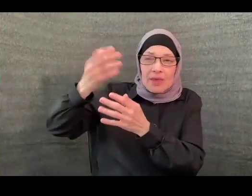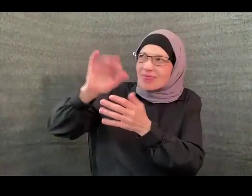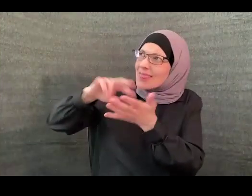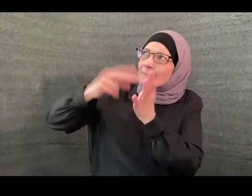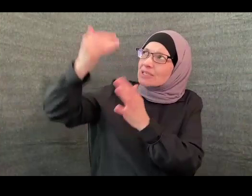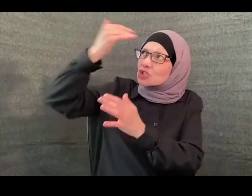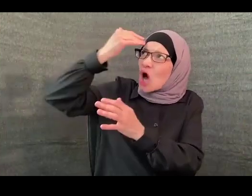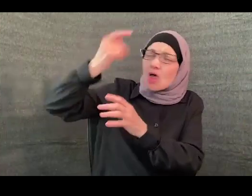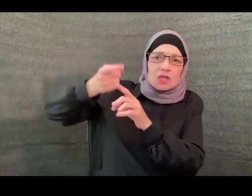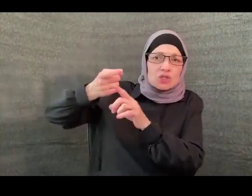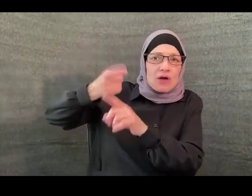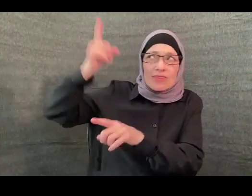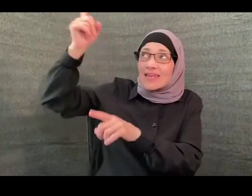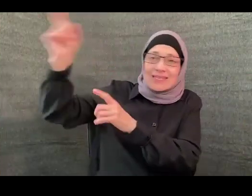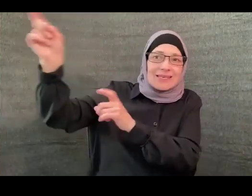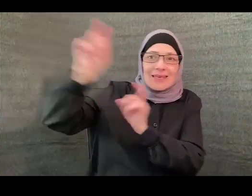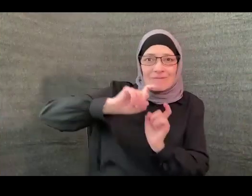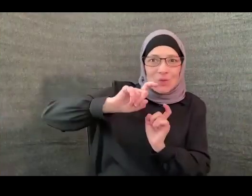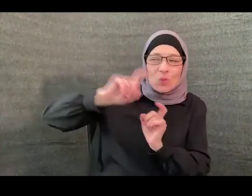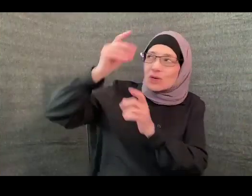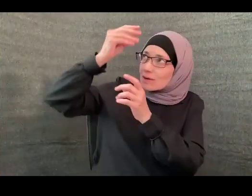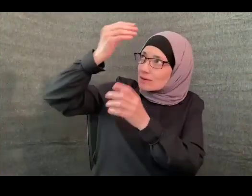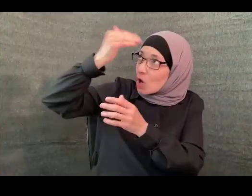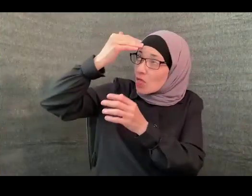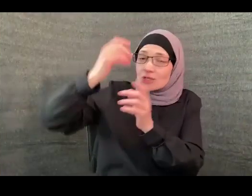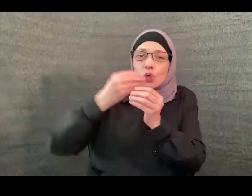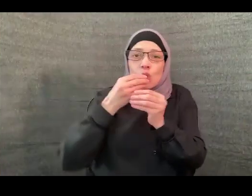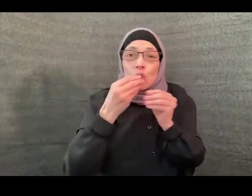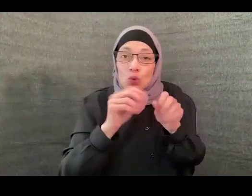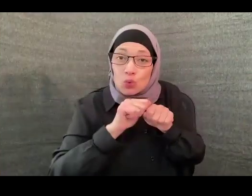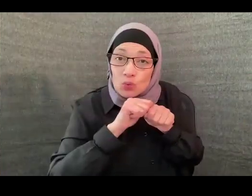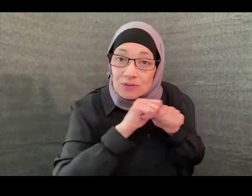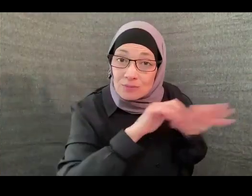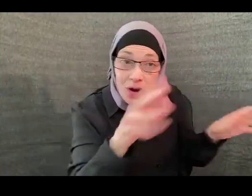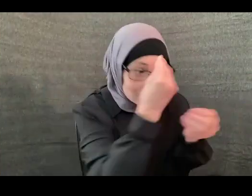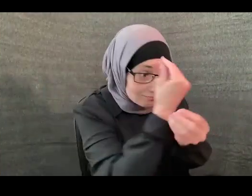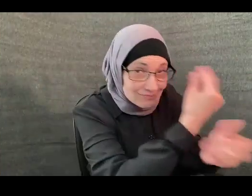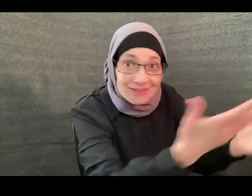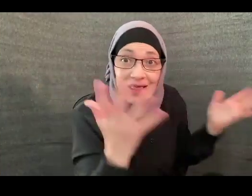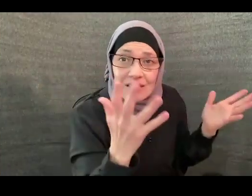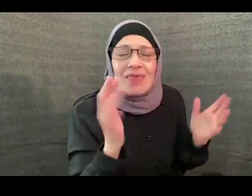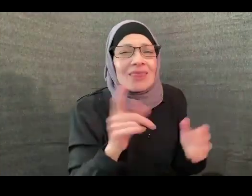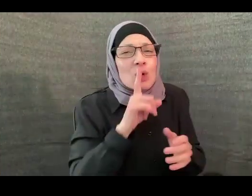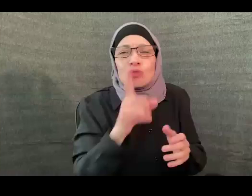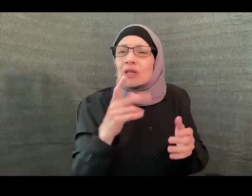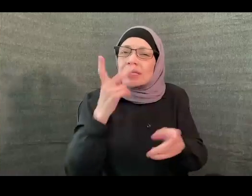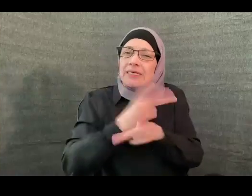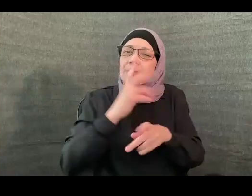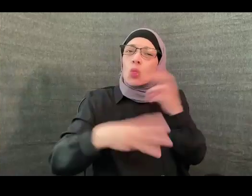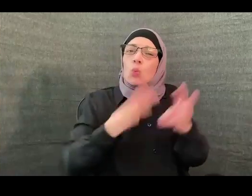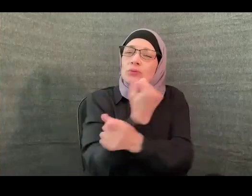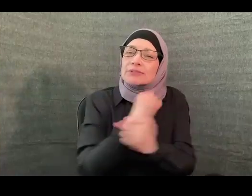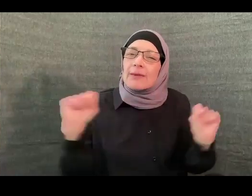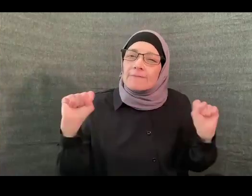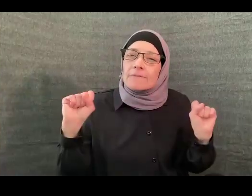worldwide security requirement. People kill each other out of ignorance, and